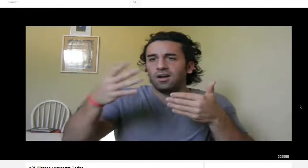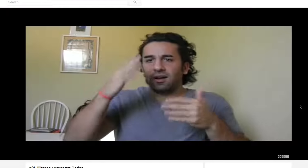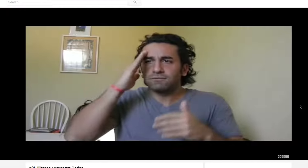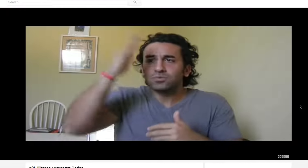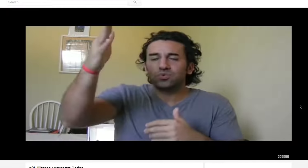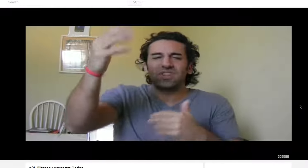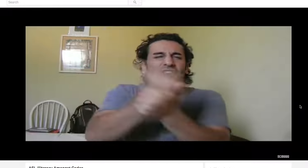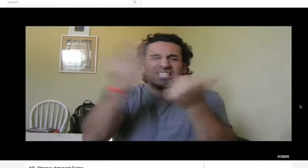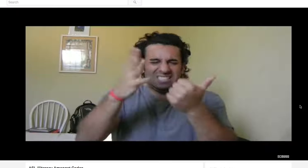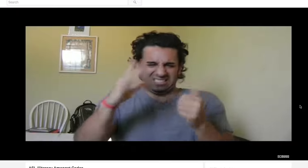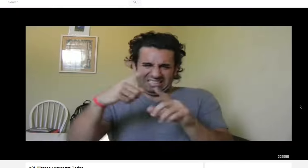upon this relationship.